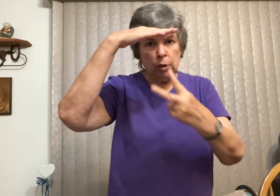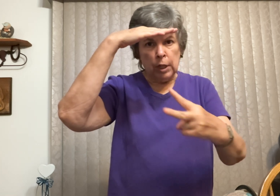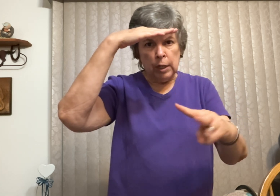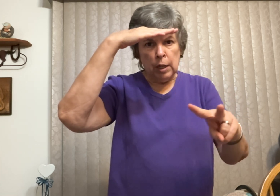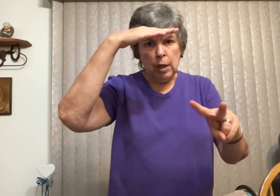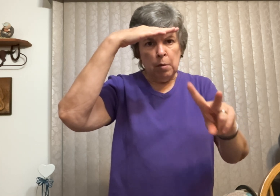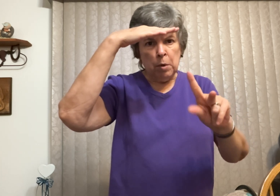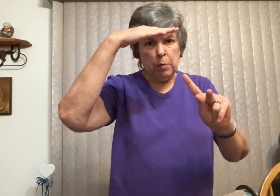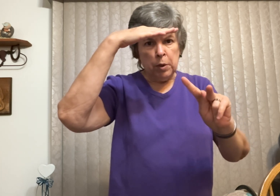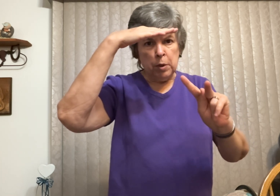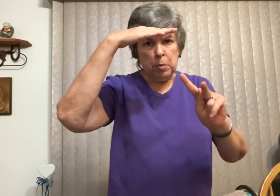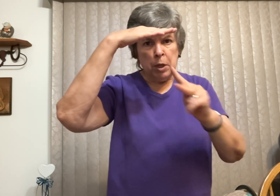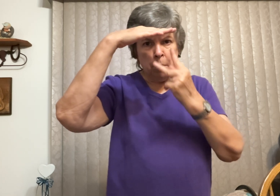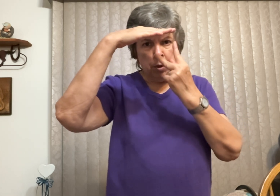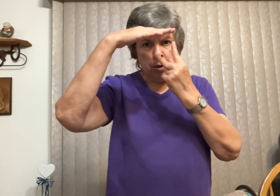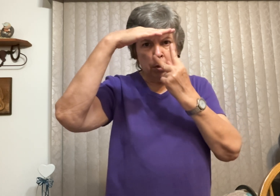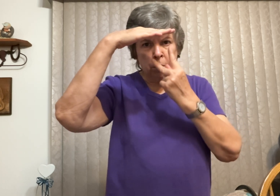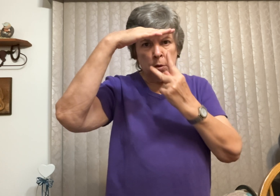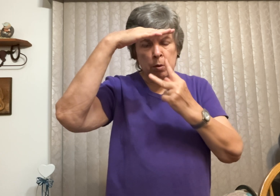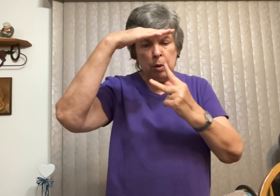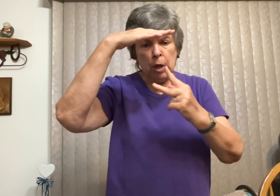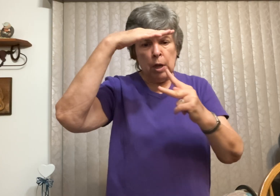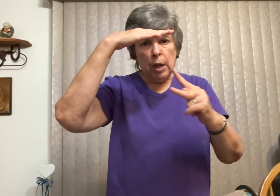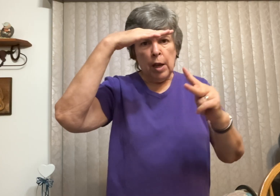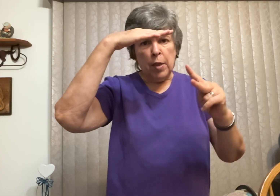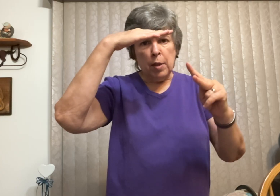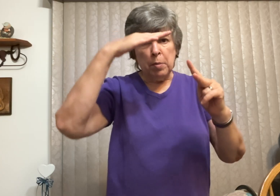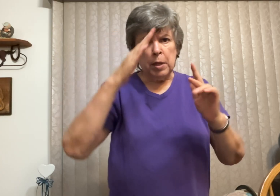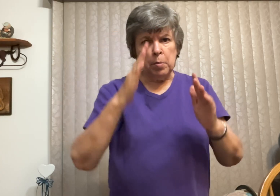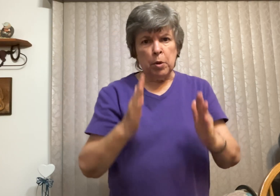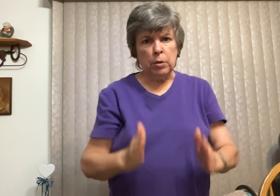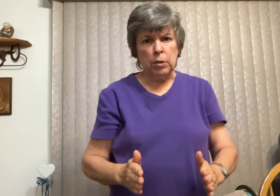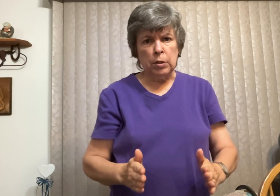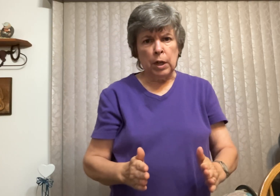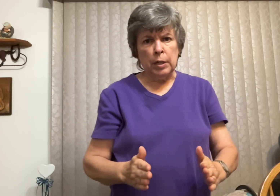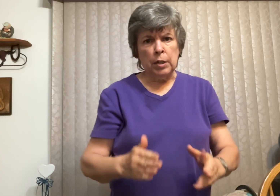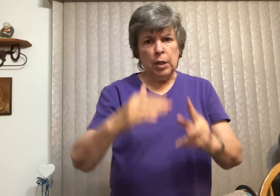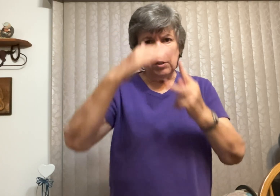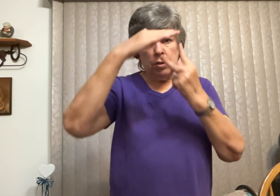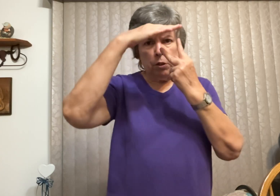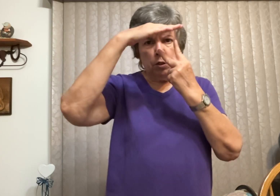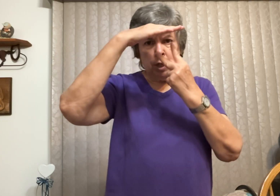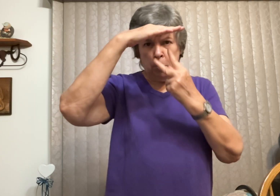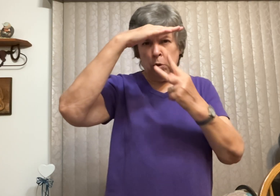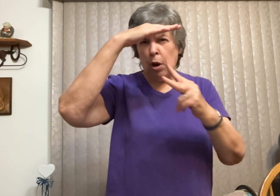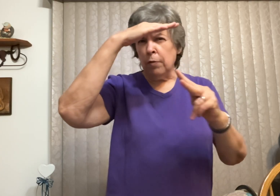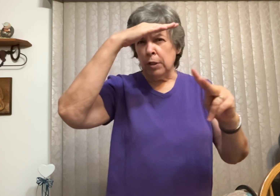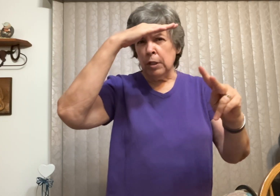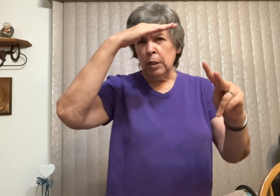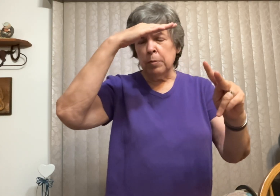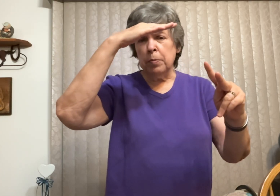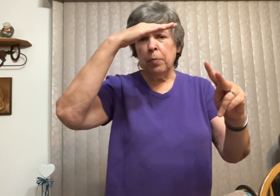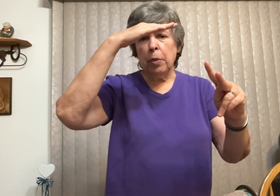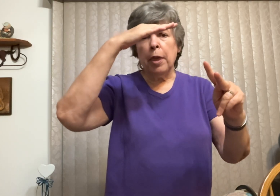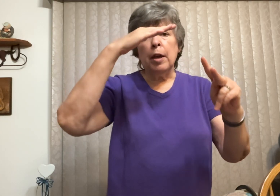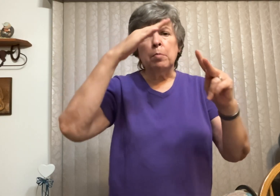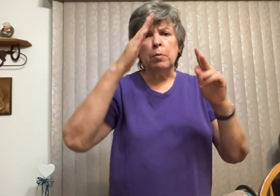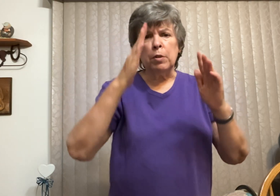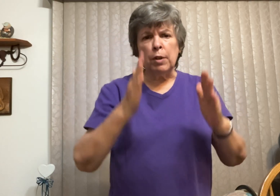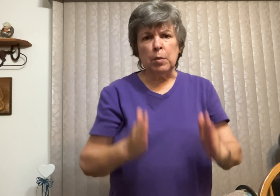looking, but with the P up there. So, and then make the person sign. So this is like prophecy, but when you have the